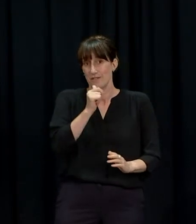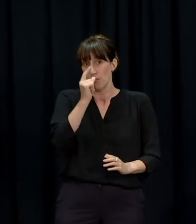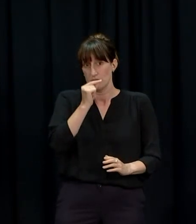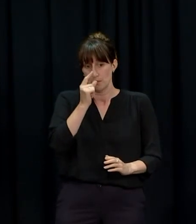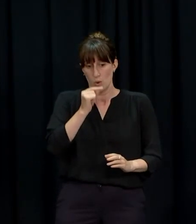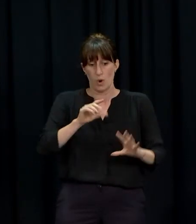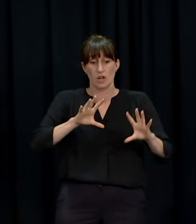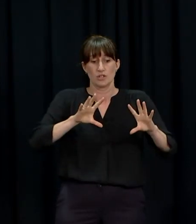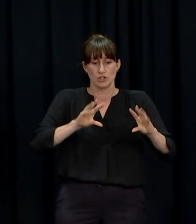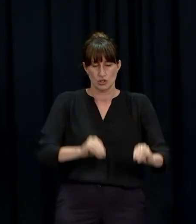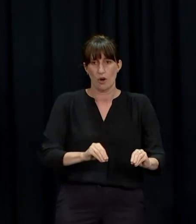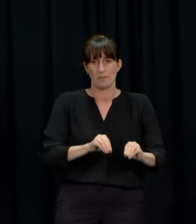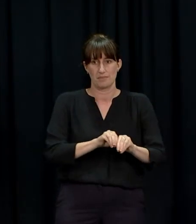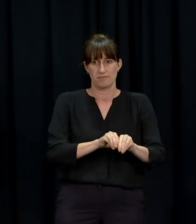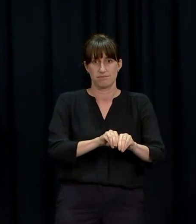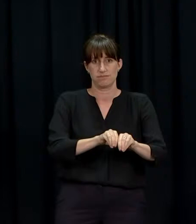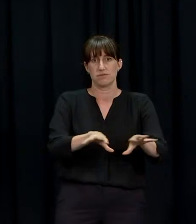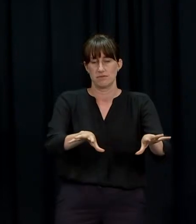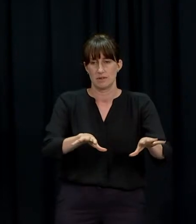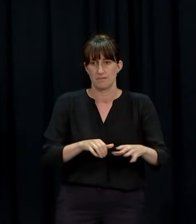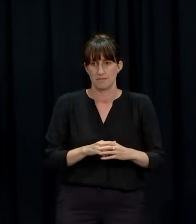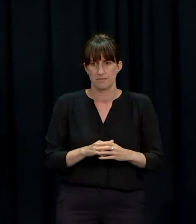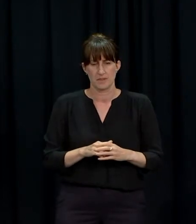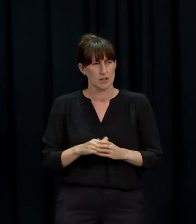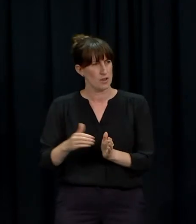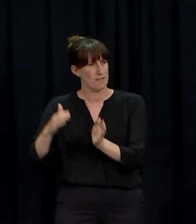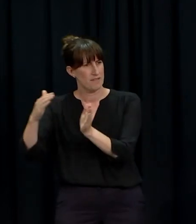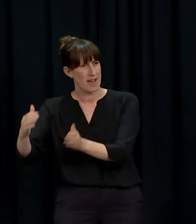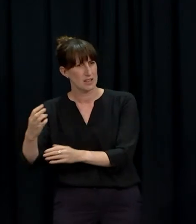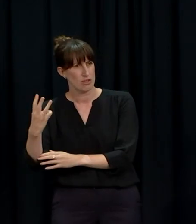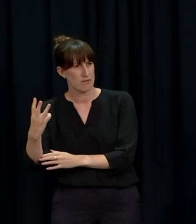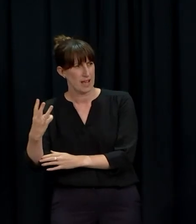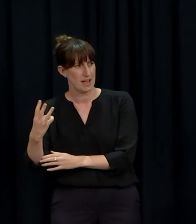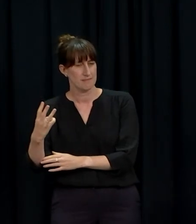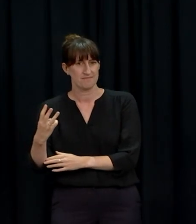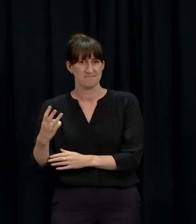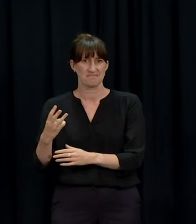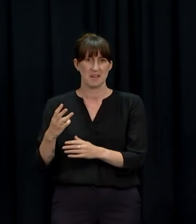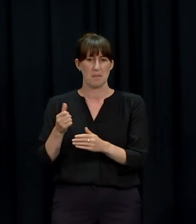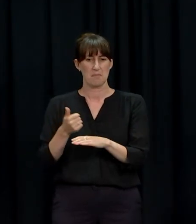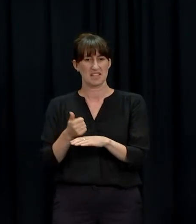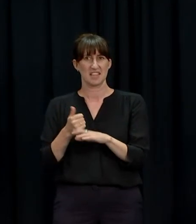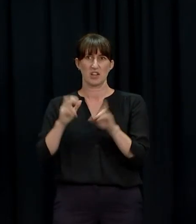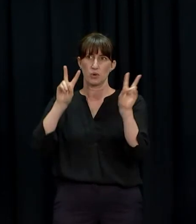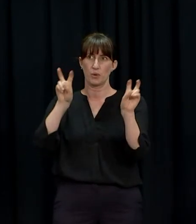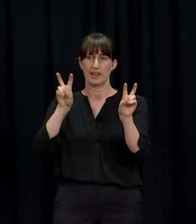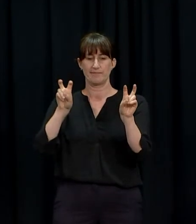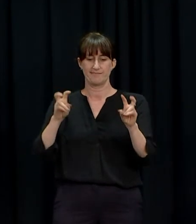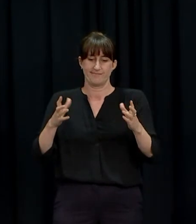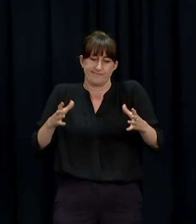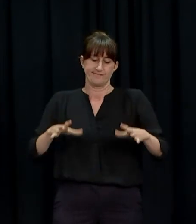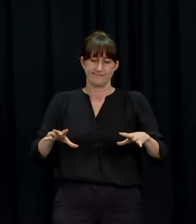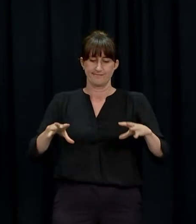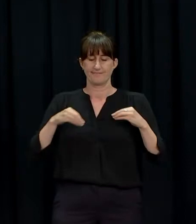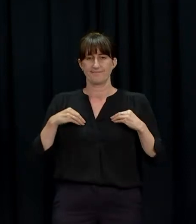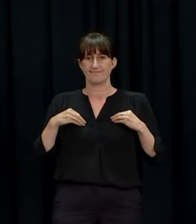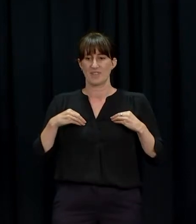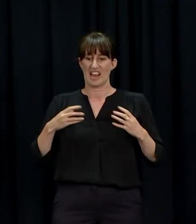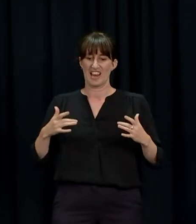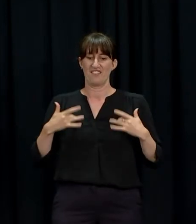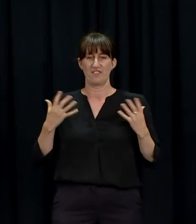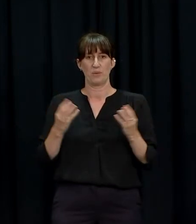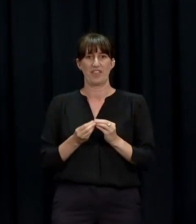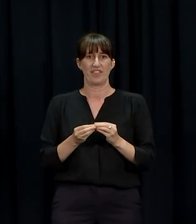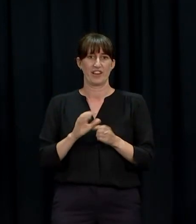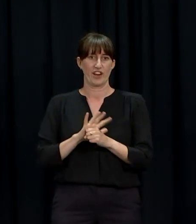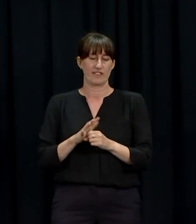cut off these particular clusters. And then yeah. Not at all. In fact, we will just be going back